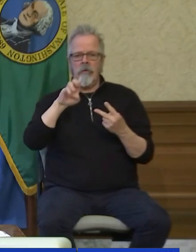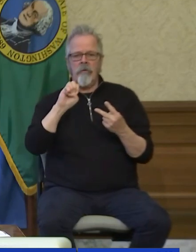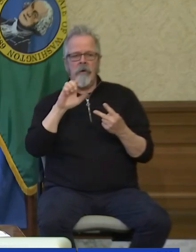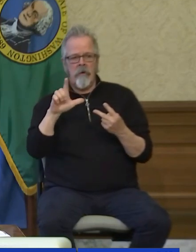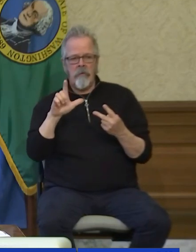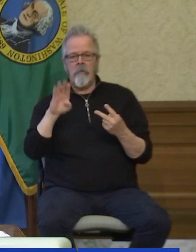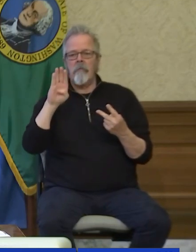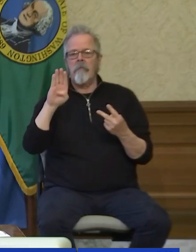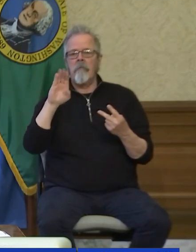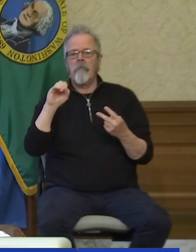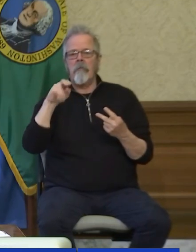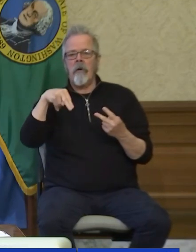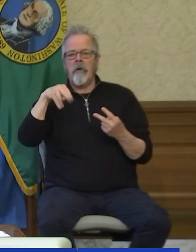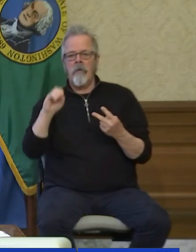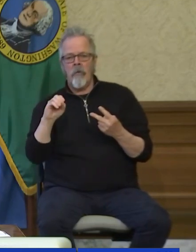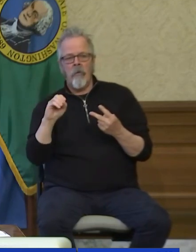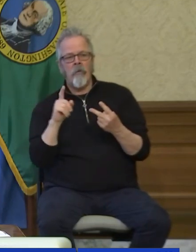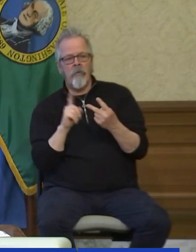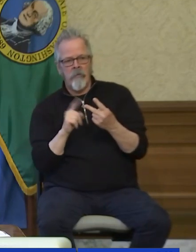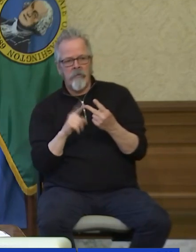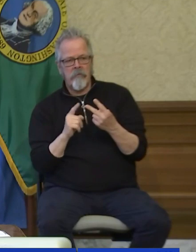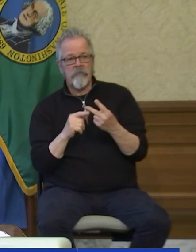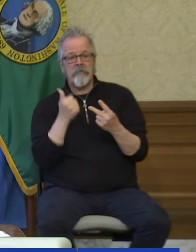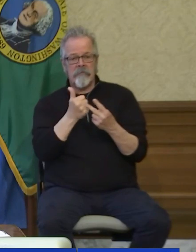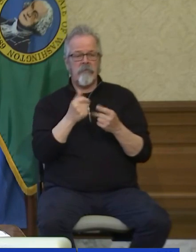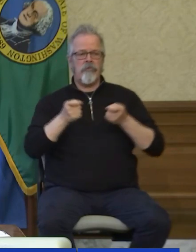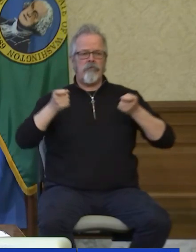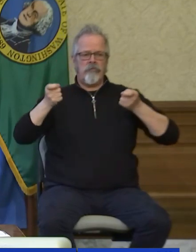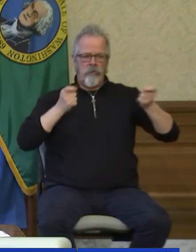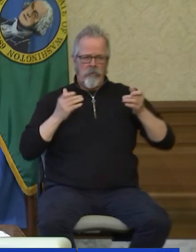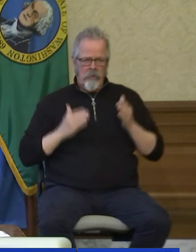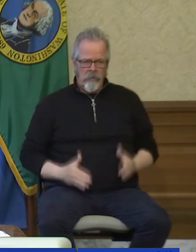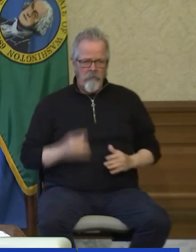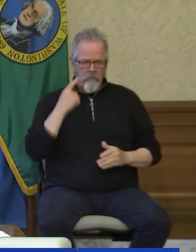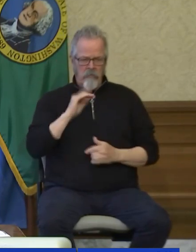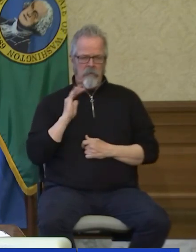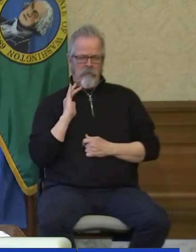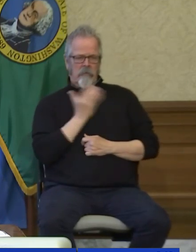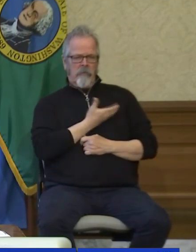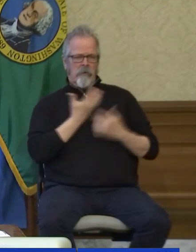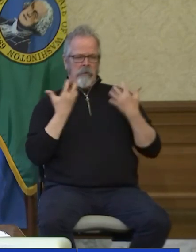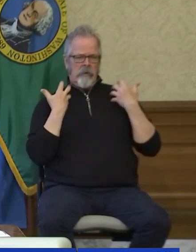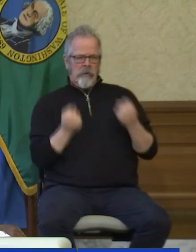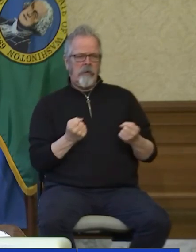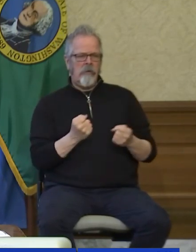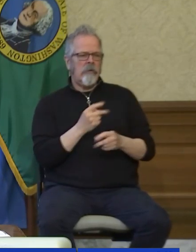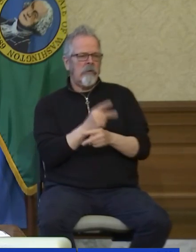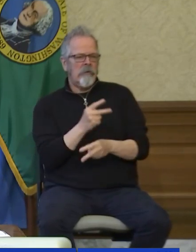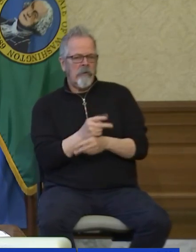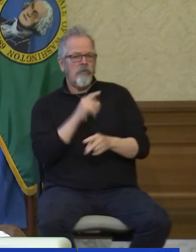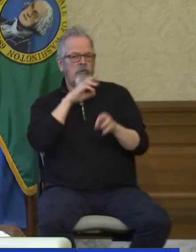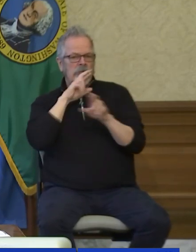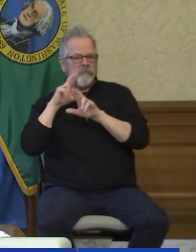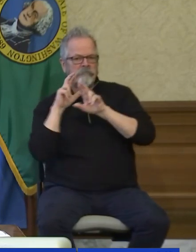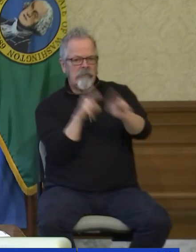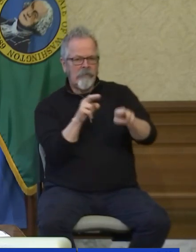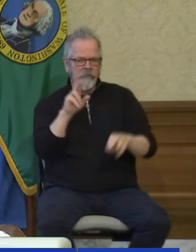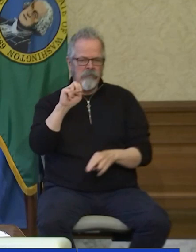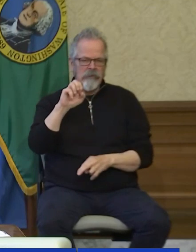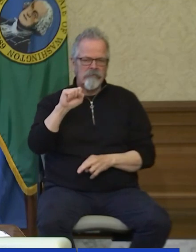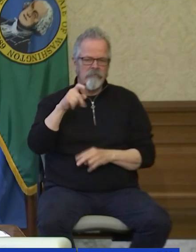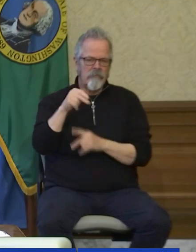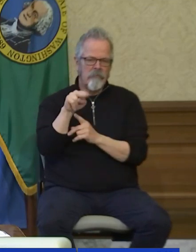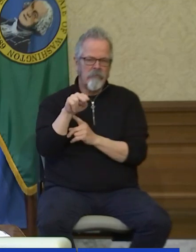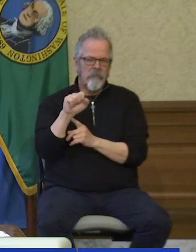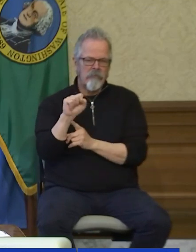of course, showing the 4 phases of our economic recovery plan. Phase 1 is essentially where we